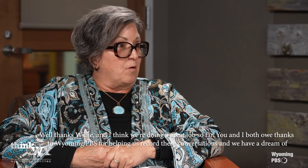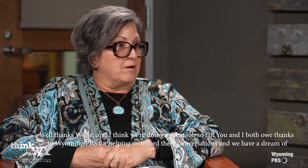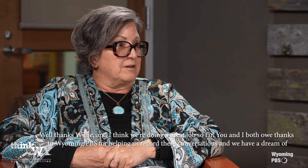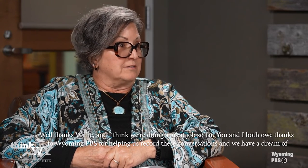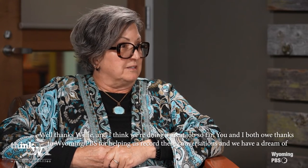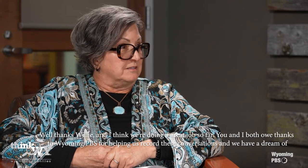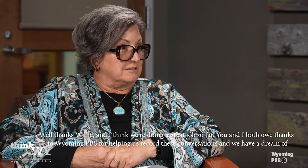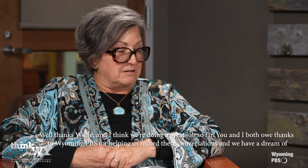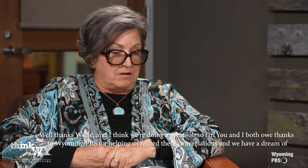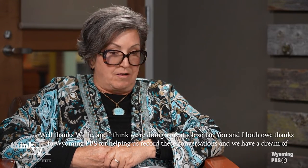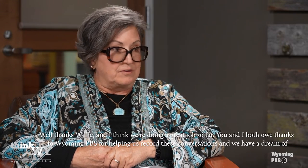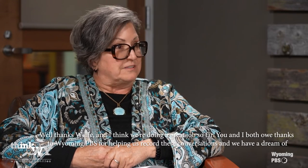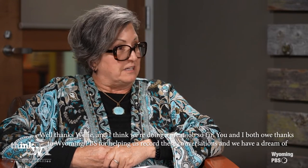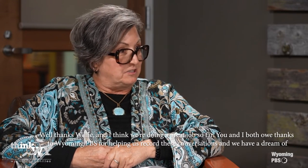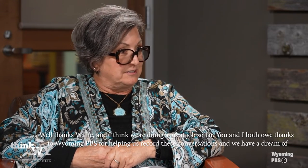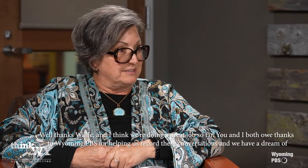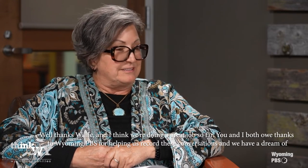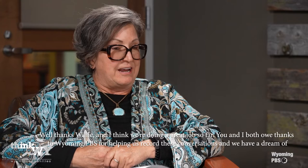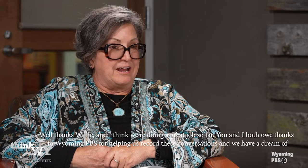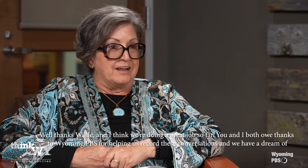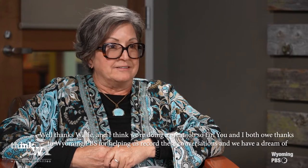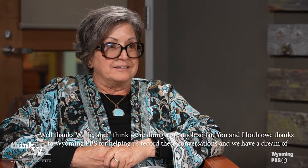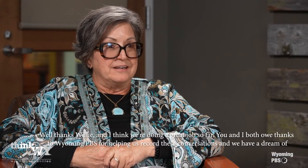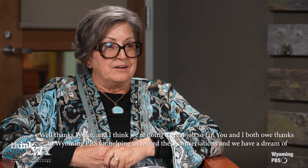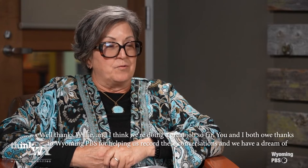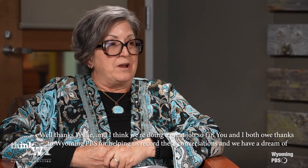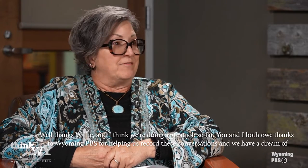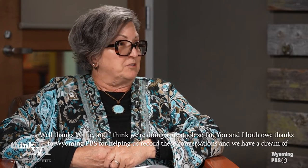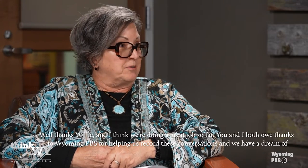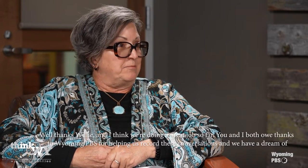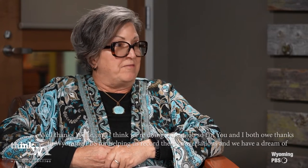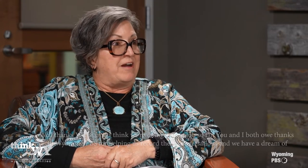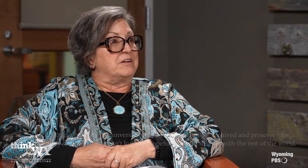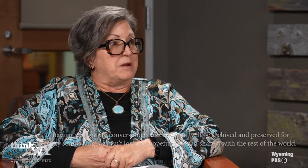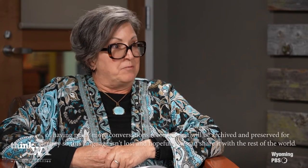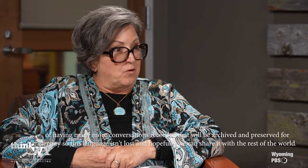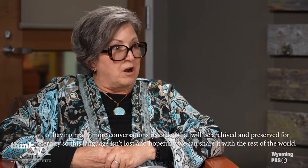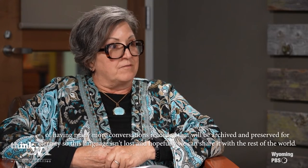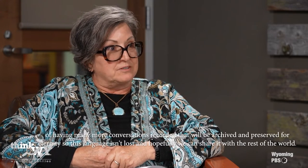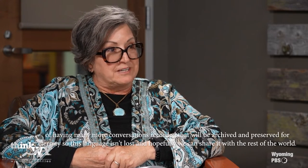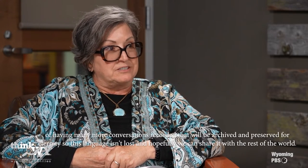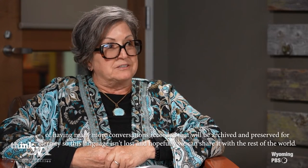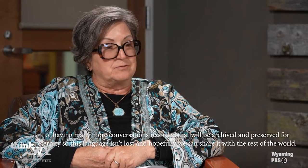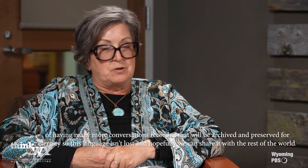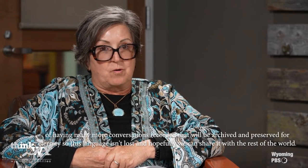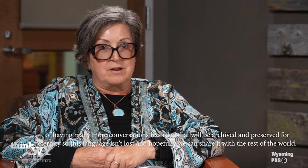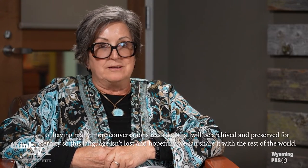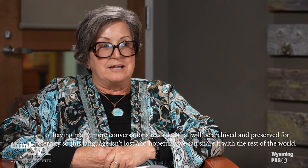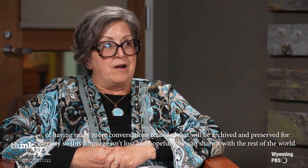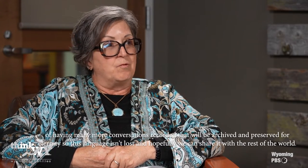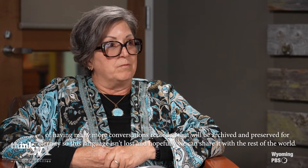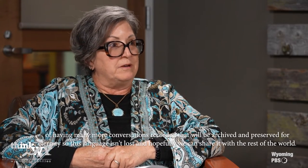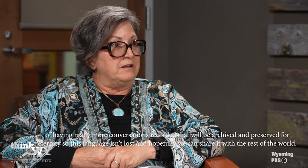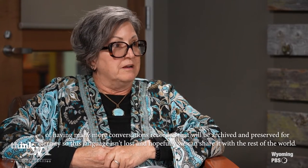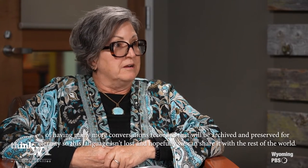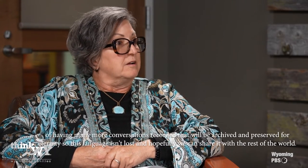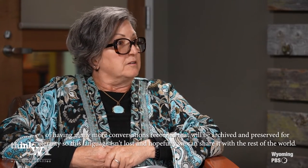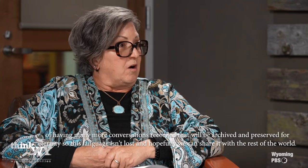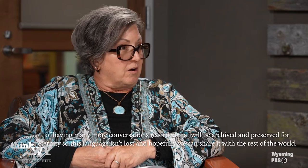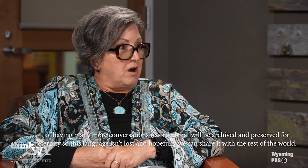record these conversations. And we have a dream of having many more conversations recorded that will be